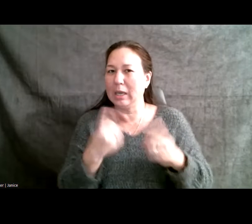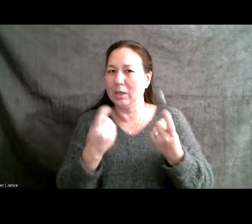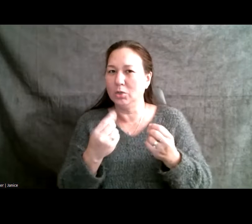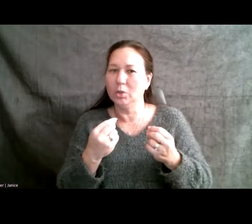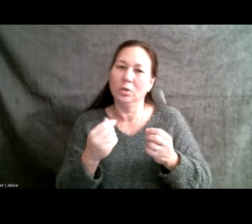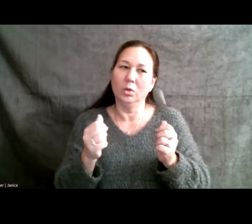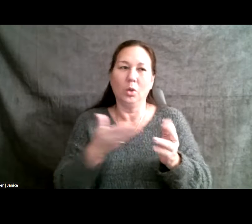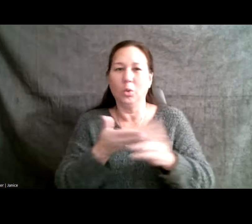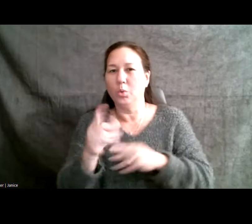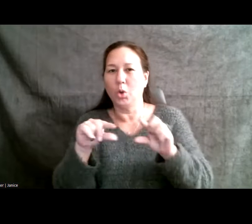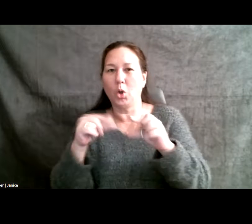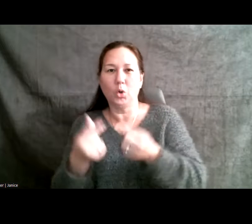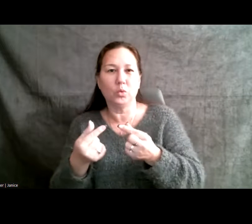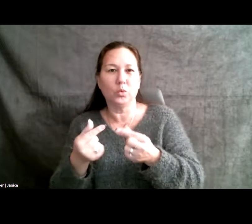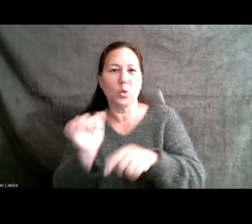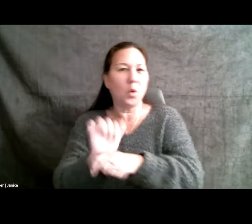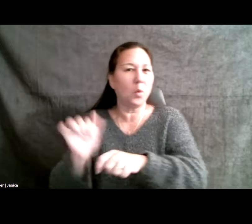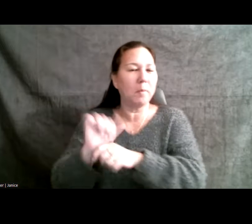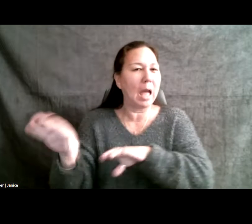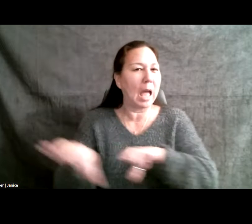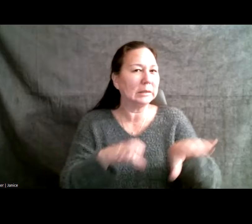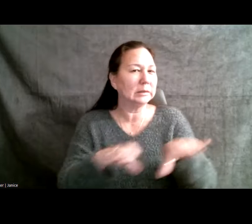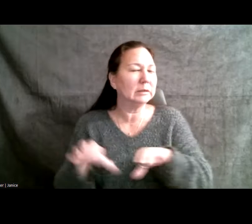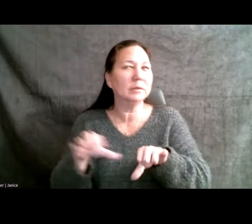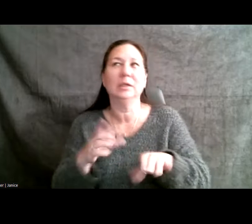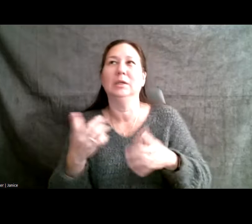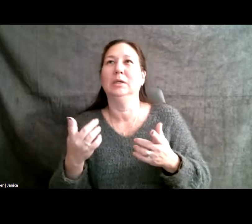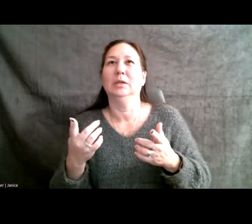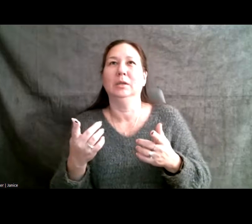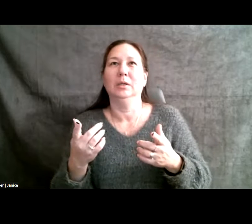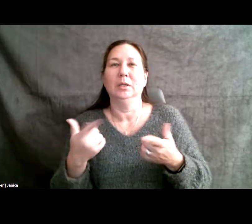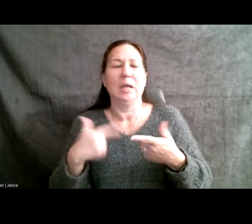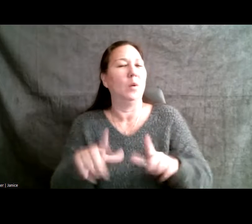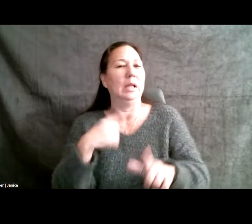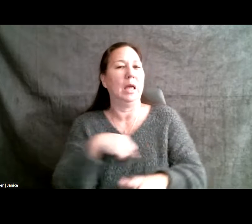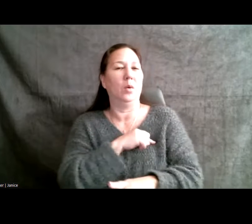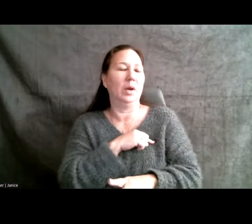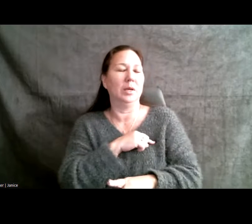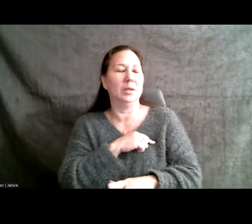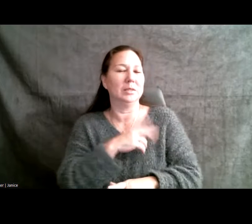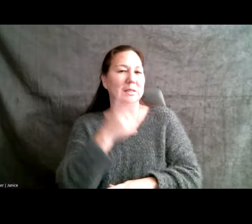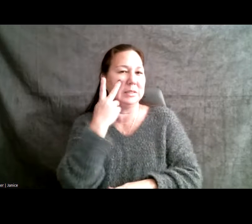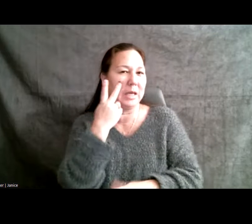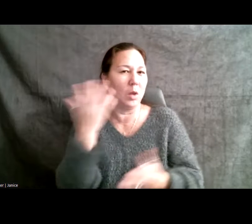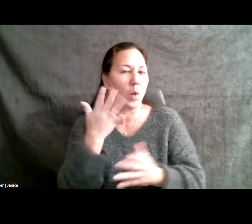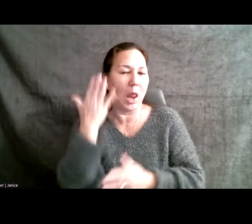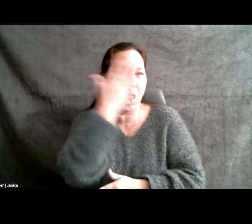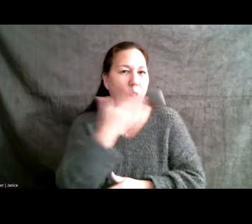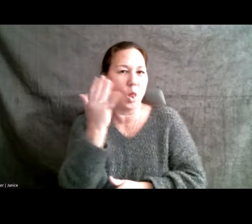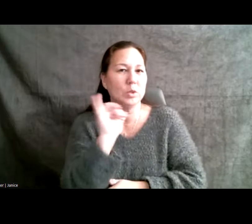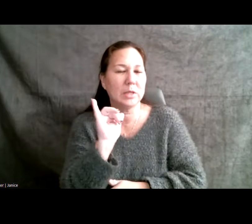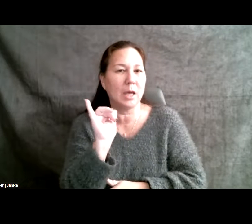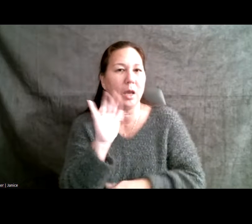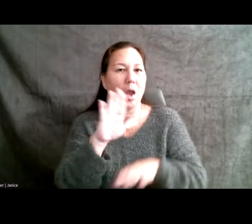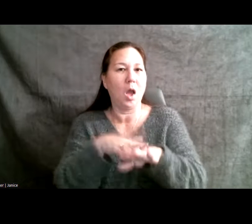exercise or other activity that would allow us to kind of really see what that looks like on the ground when we say this